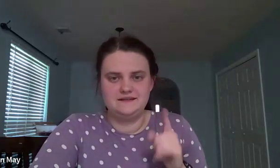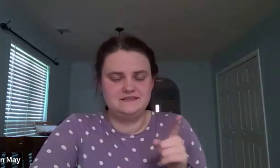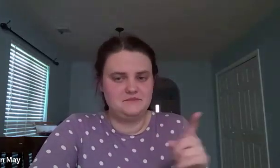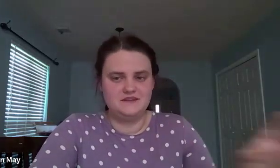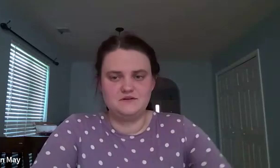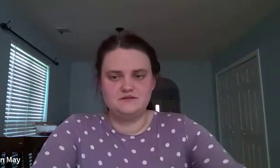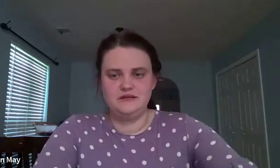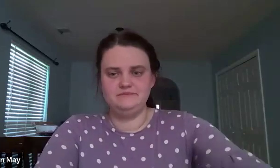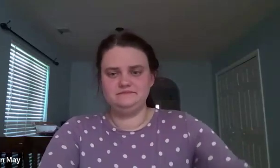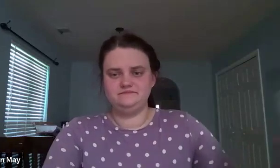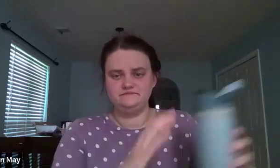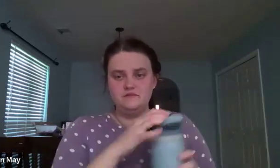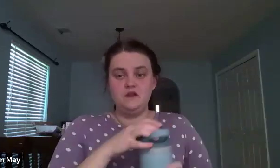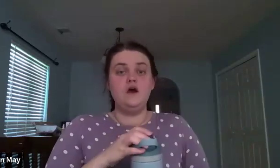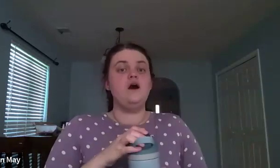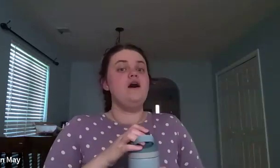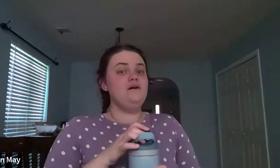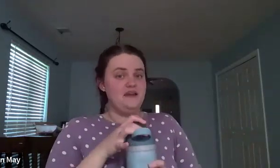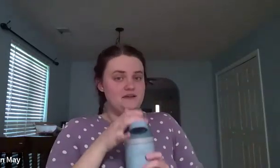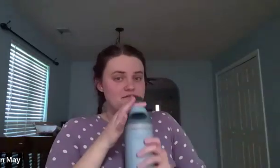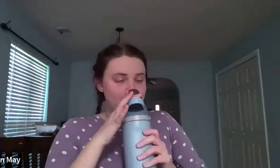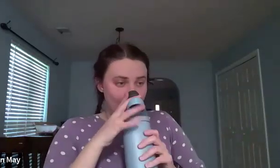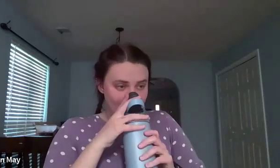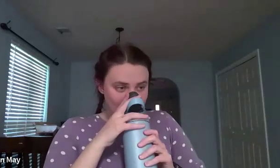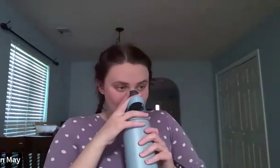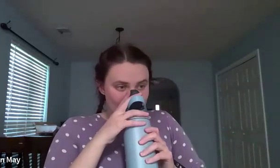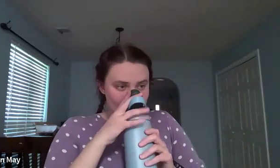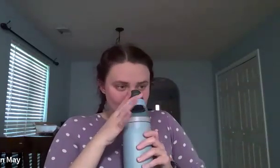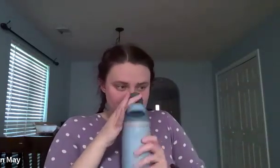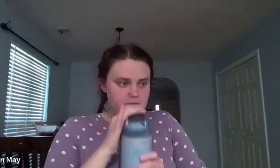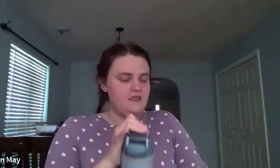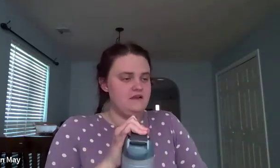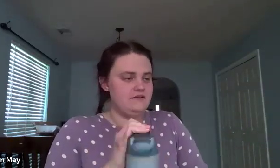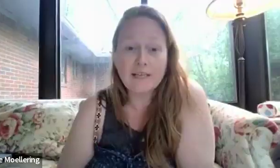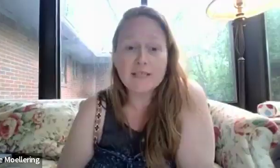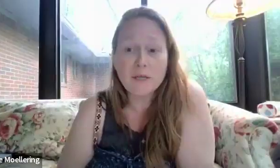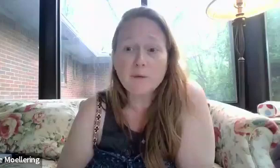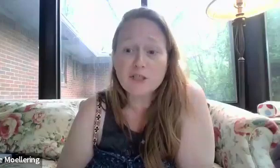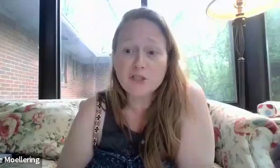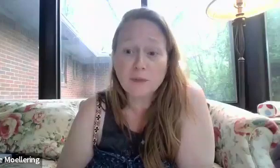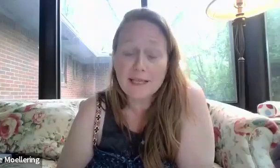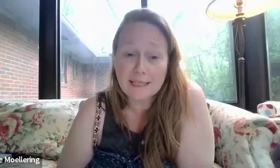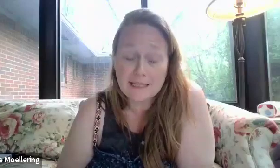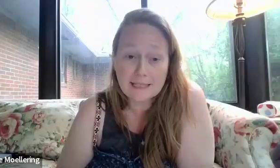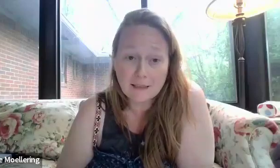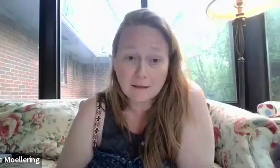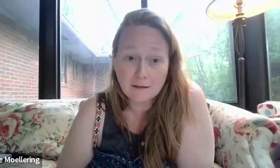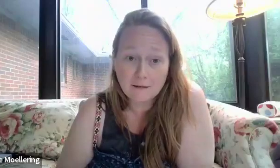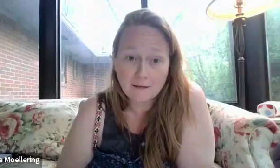I see typing, that's why I was waiting. Okay, full. Look, Okay. next week we should do places.